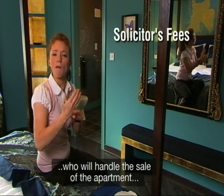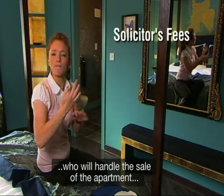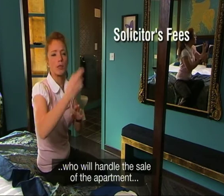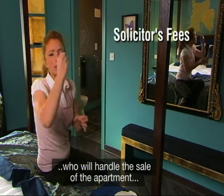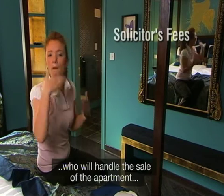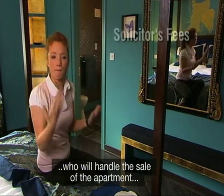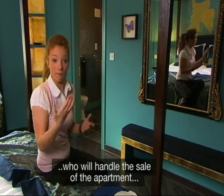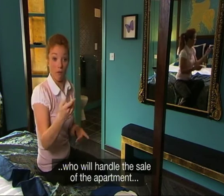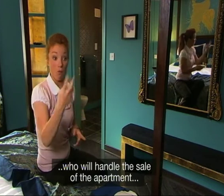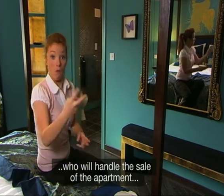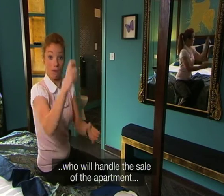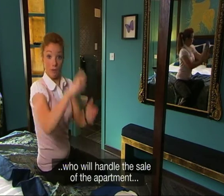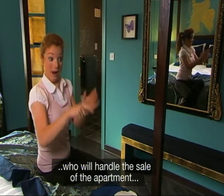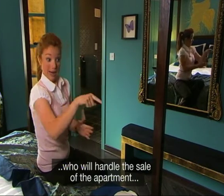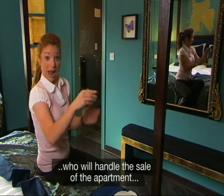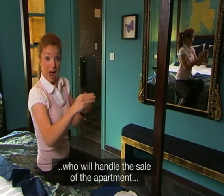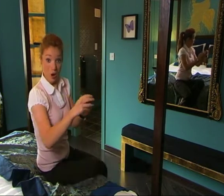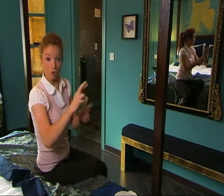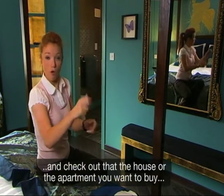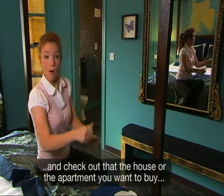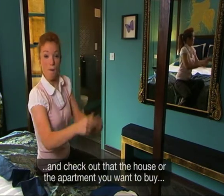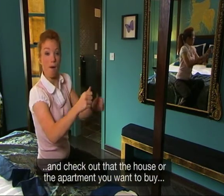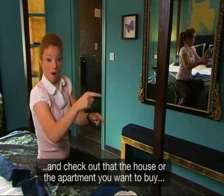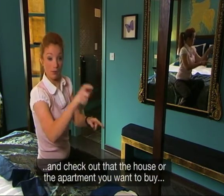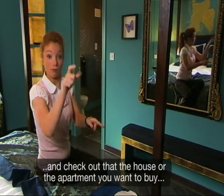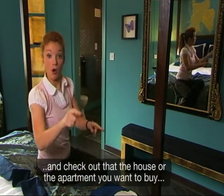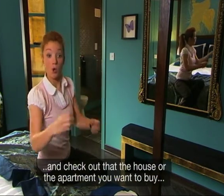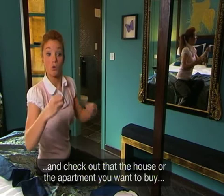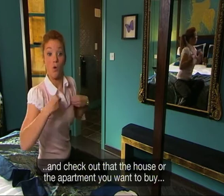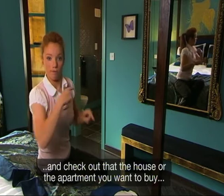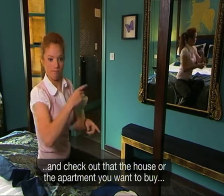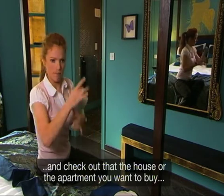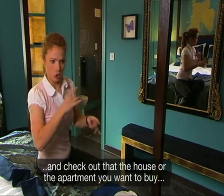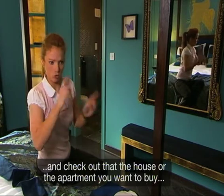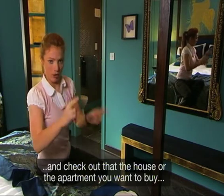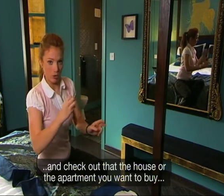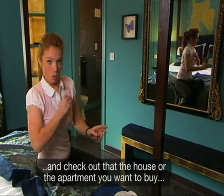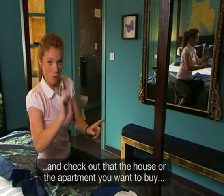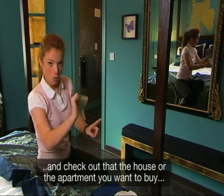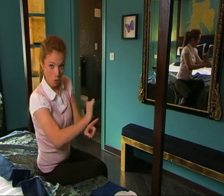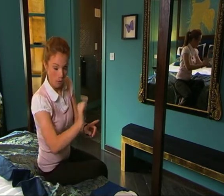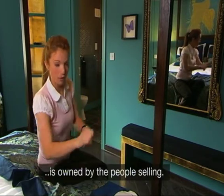who will handle the sale of the apartment and check out that the house or the apartment you want to buy is owned by the people